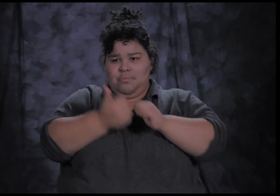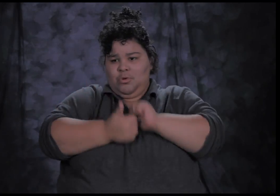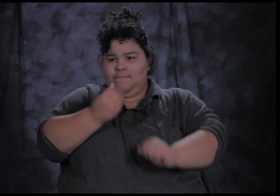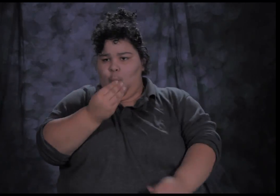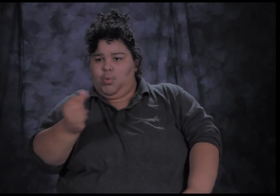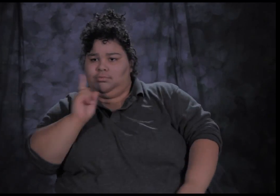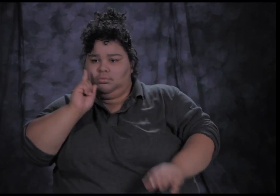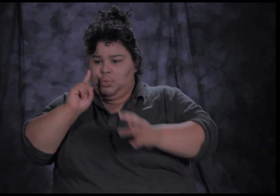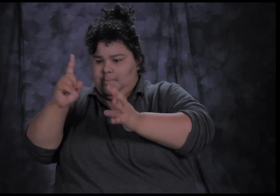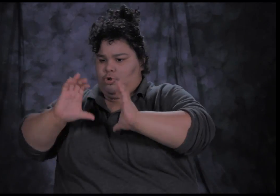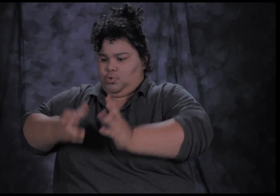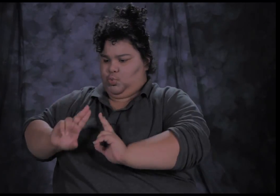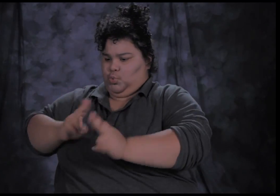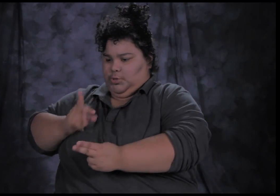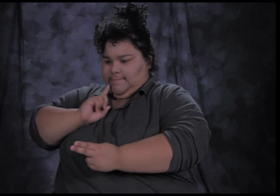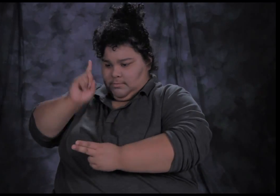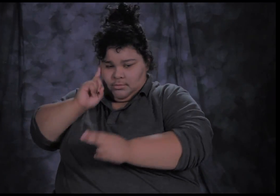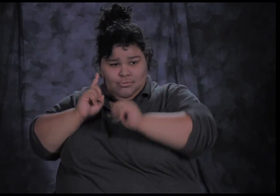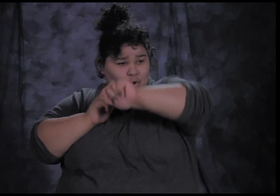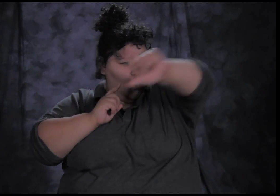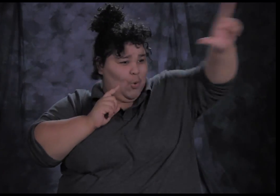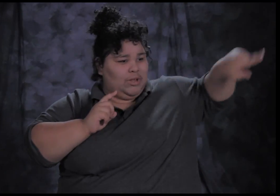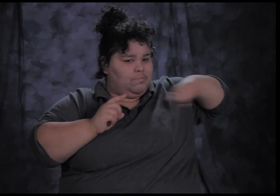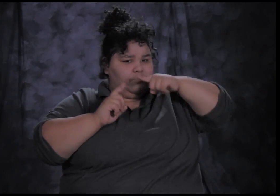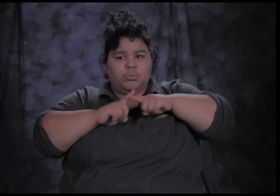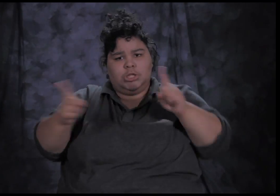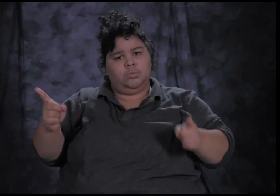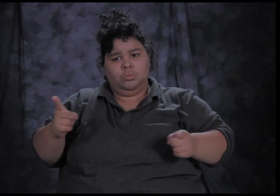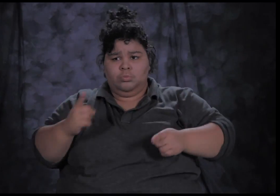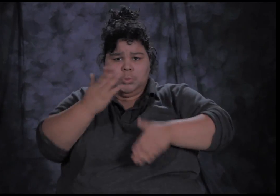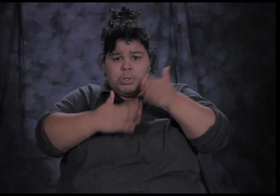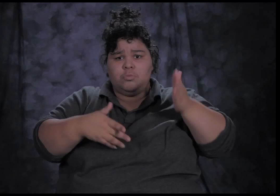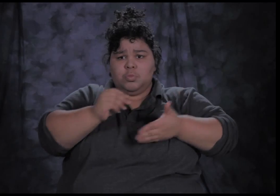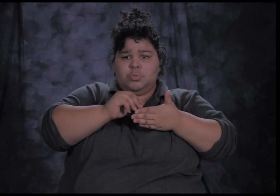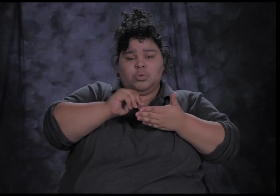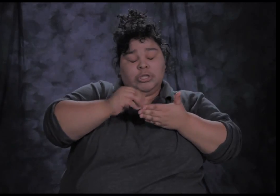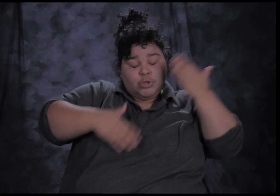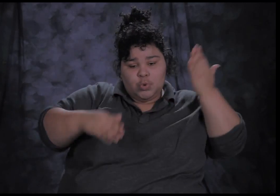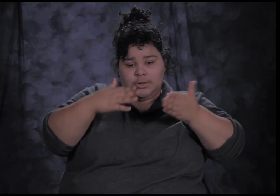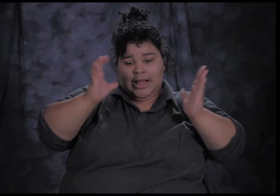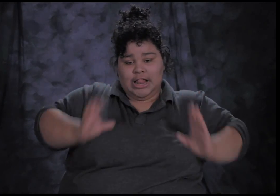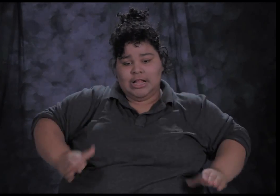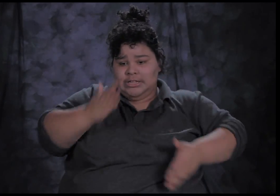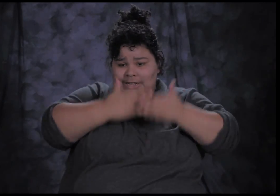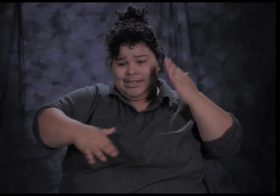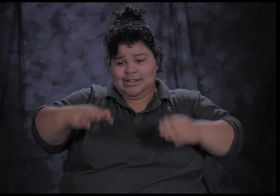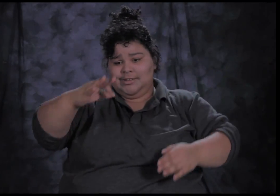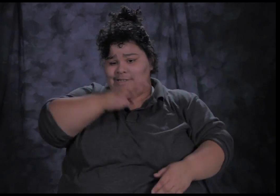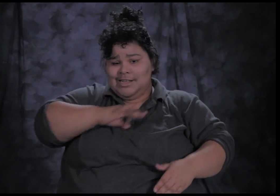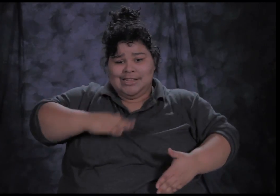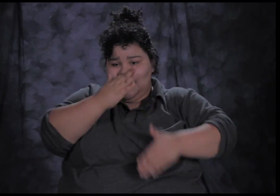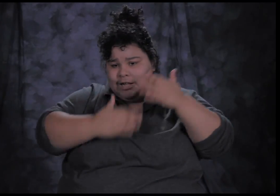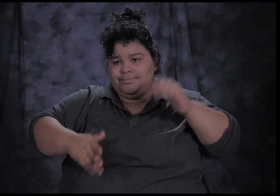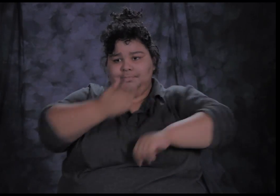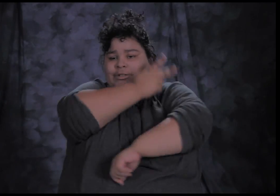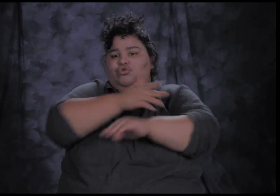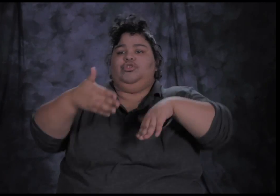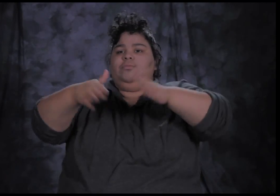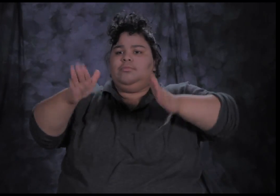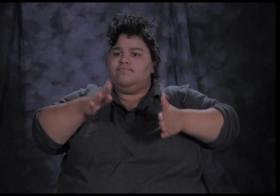time making it a deaf friendly environment. It's a beautiful brand new building. And while most of the hospital is for hearing people, there's